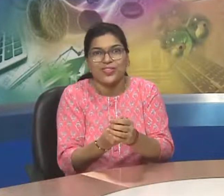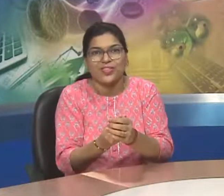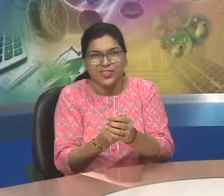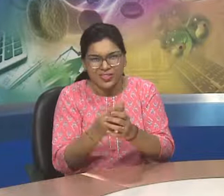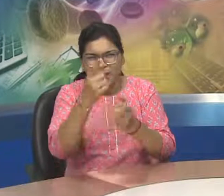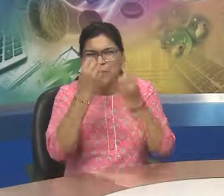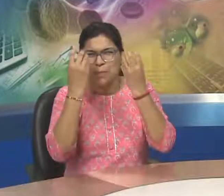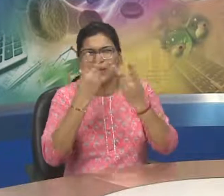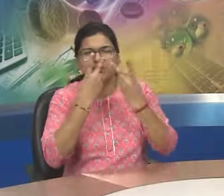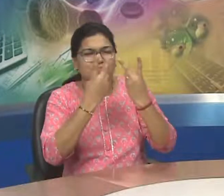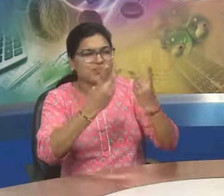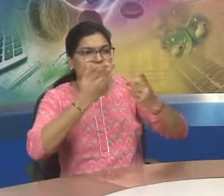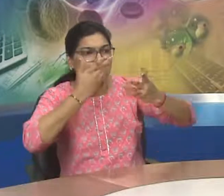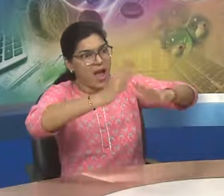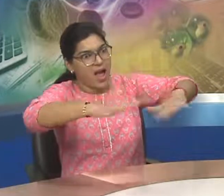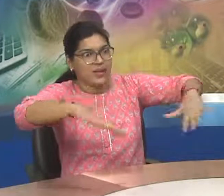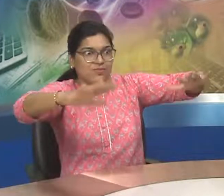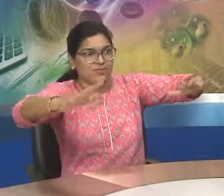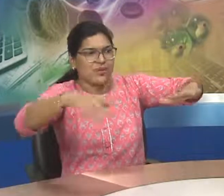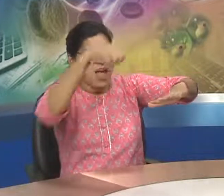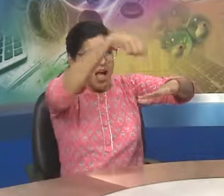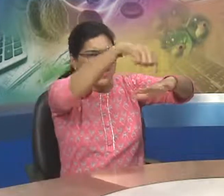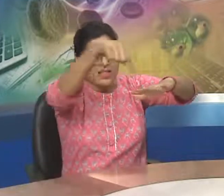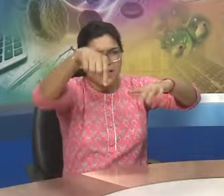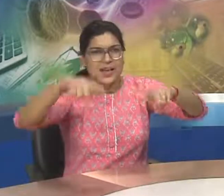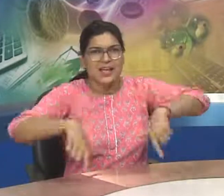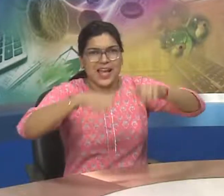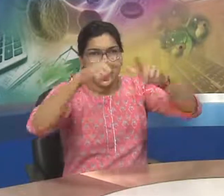to tap water and nutrients.